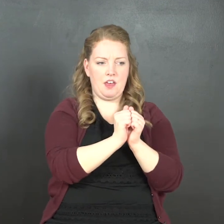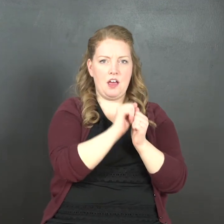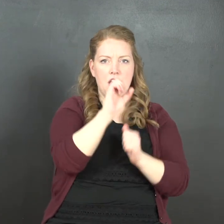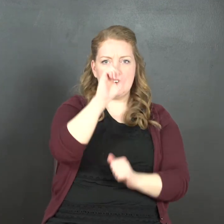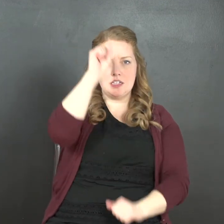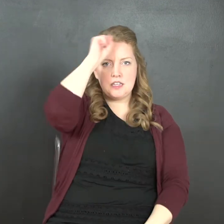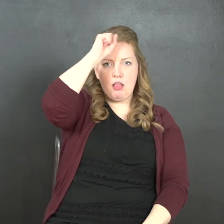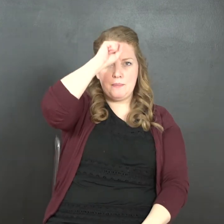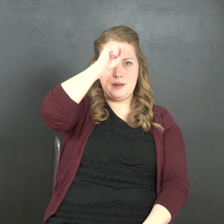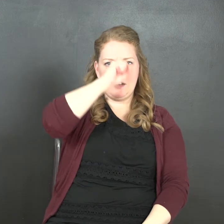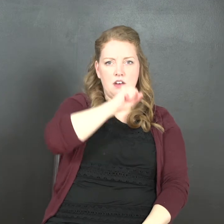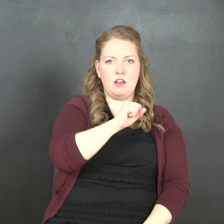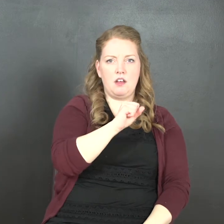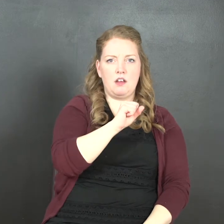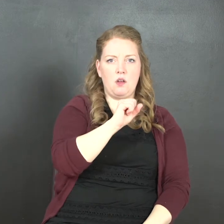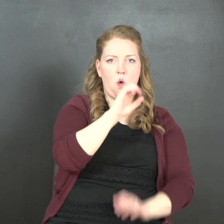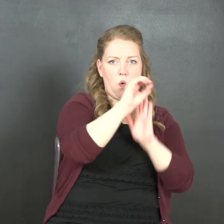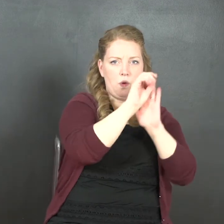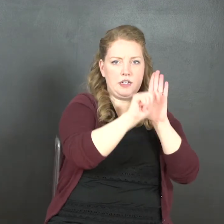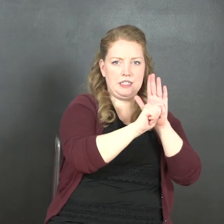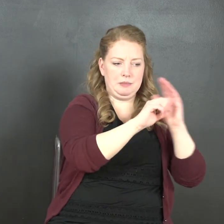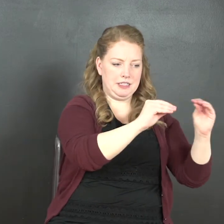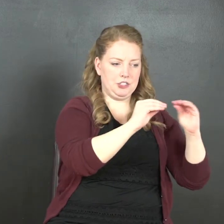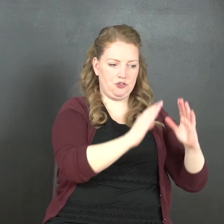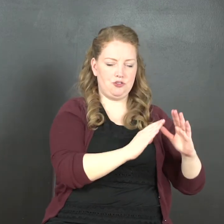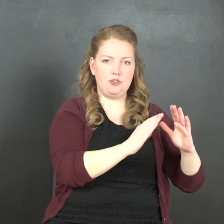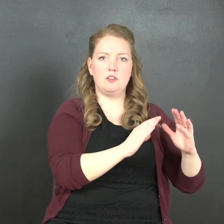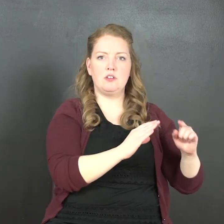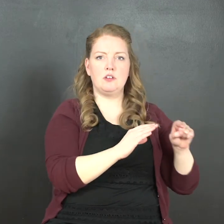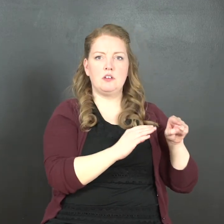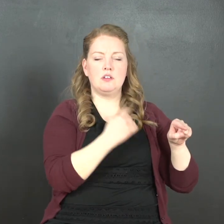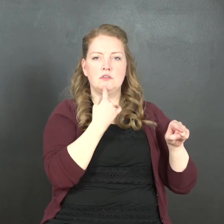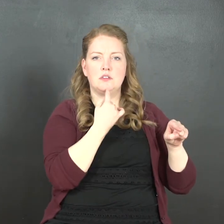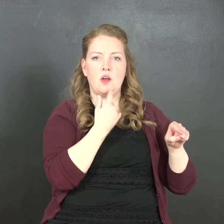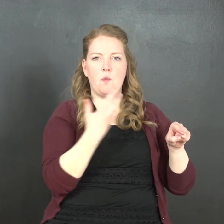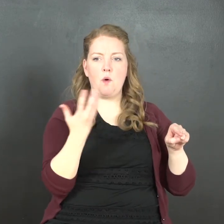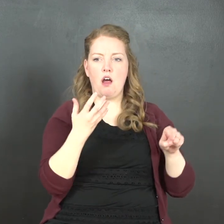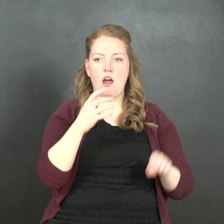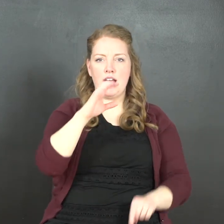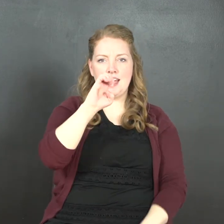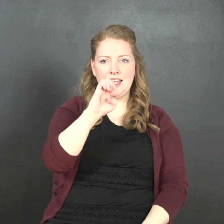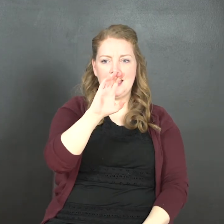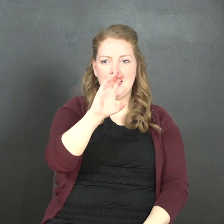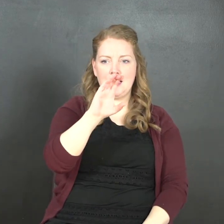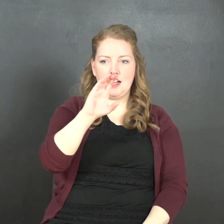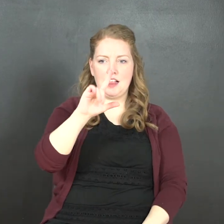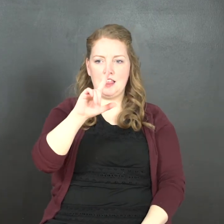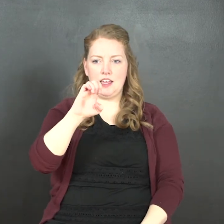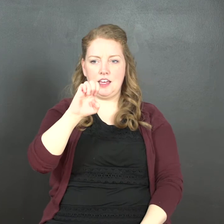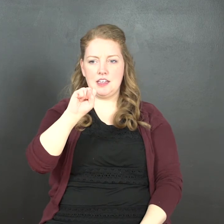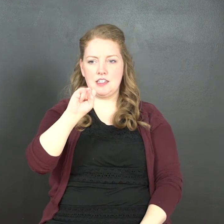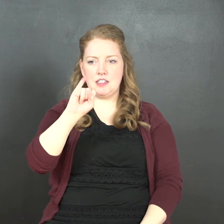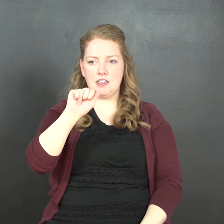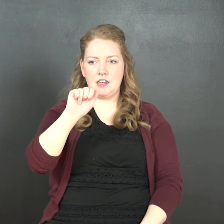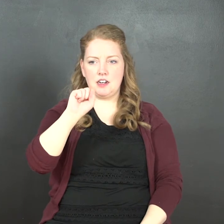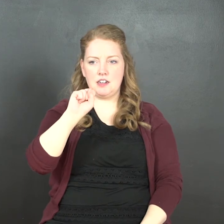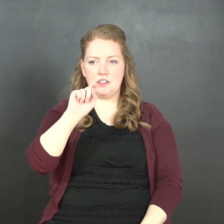the teachings of Solomon from the Old Testament. In Ecclesiastes chapter 1, verse 2, here's what he said.